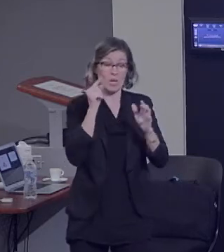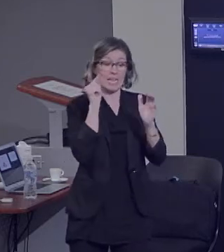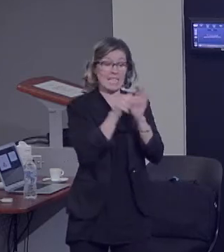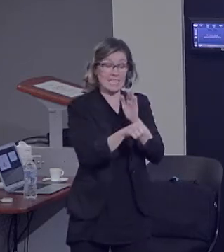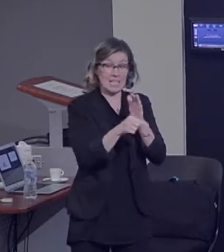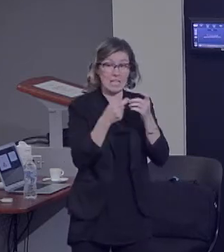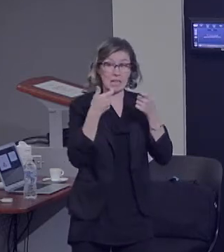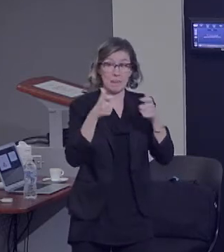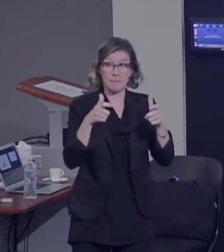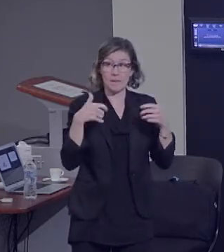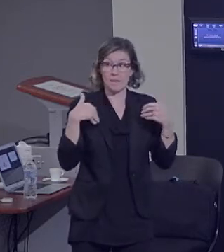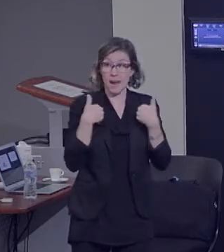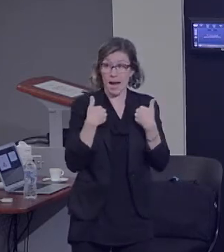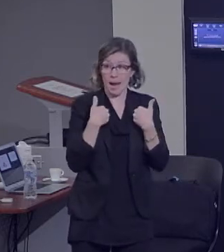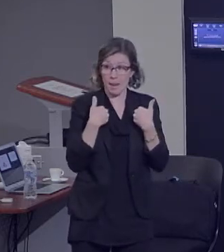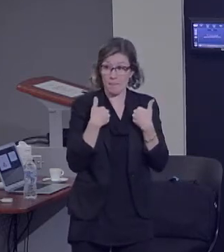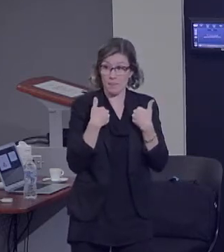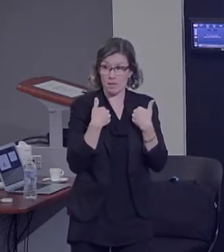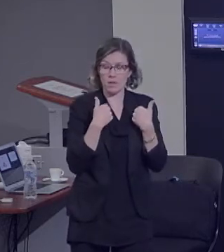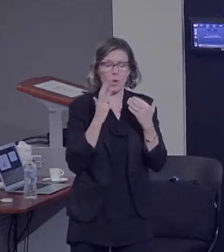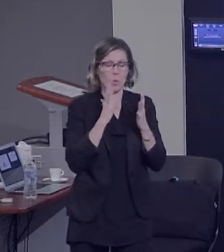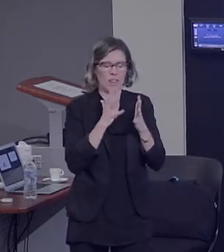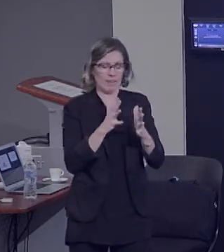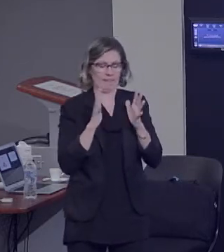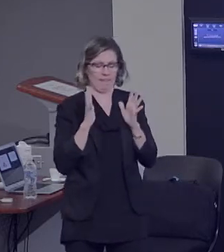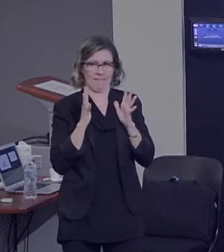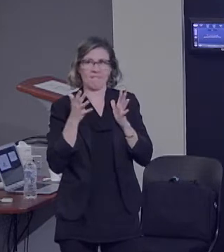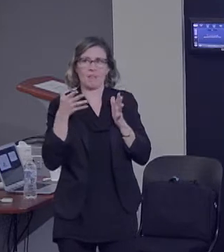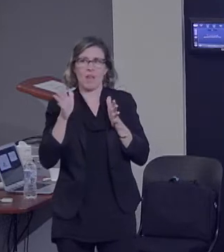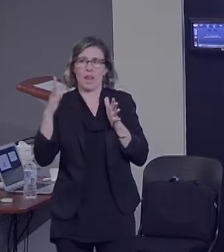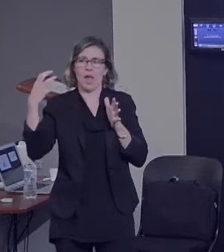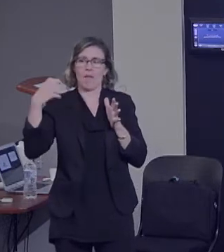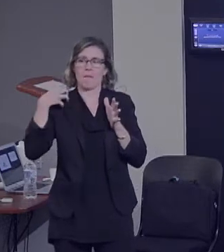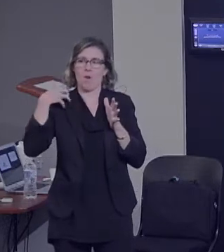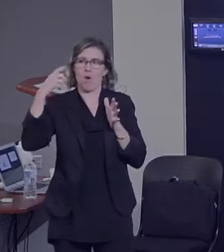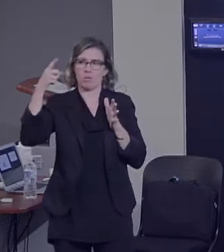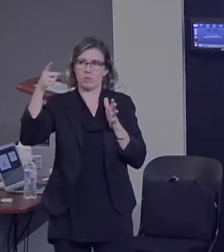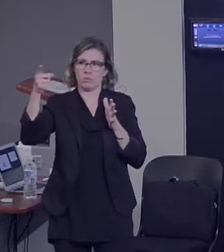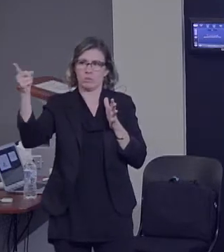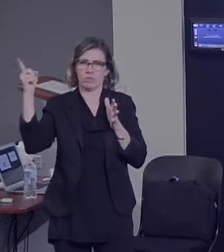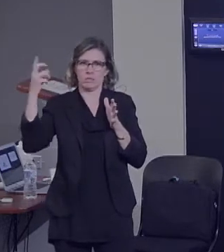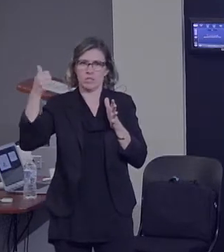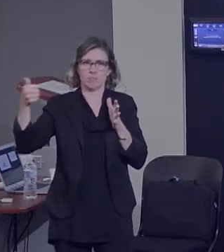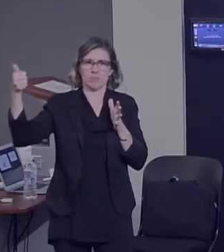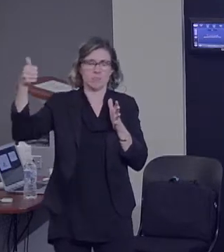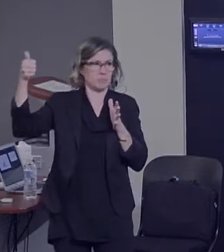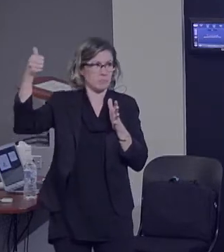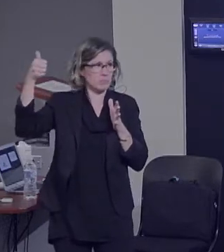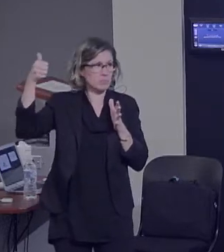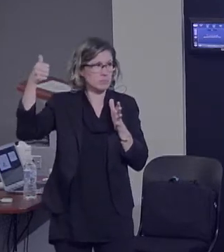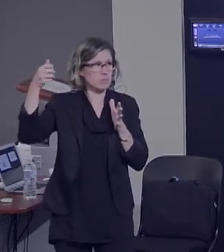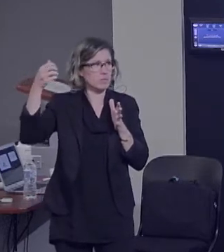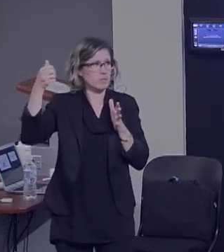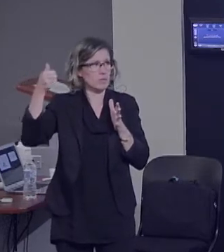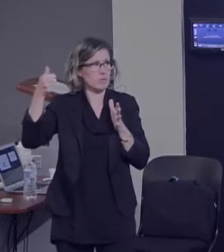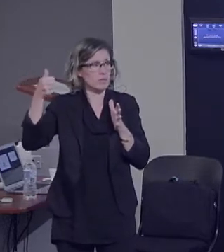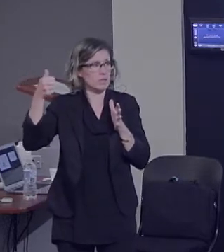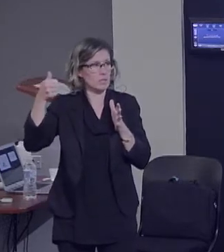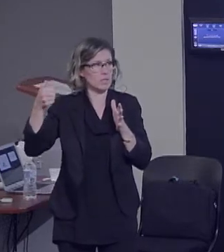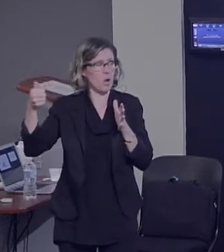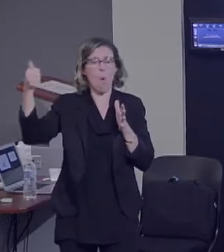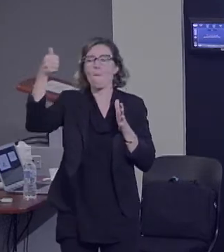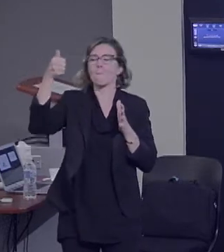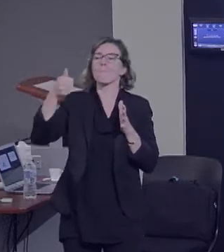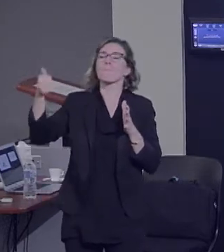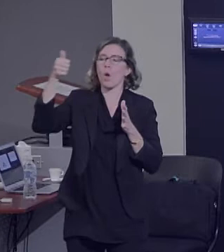they give the meat first, the boss, give the meat first to to the smaller people, and then he eats